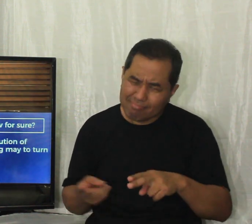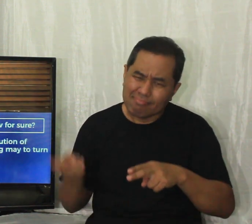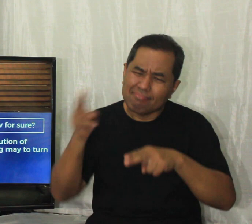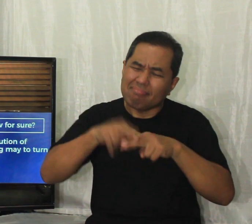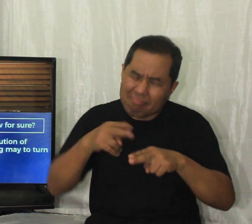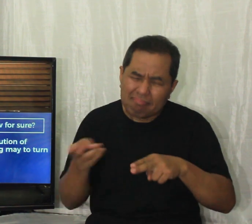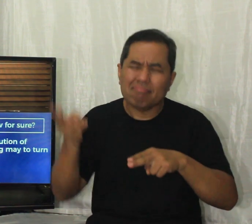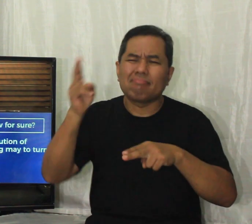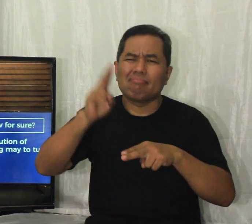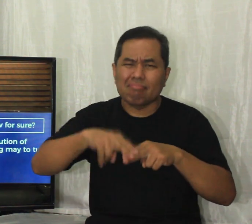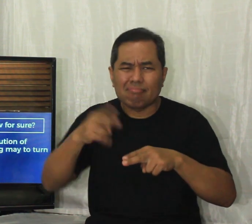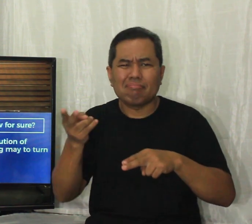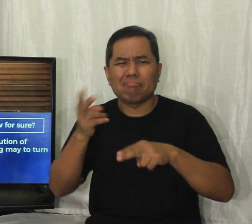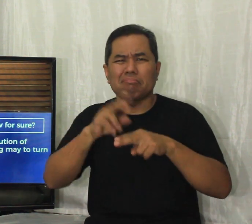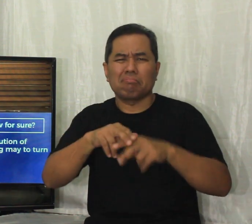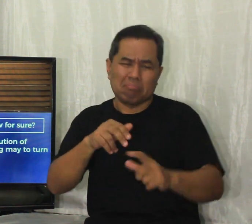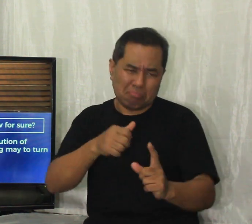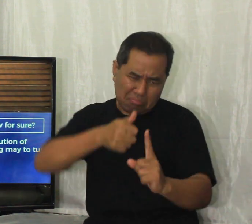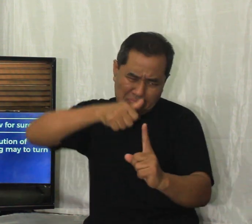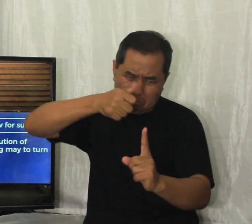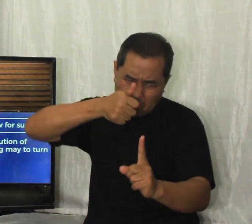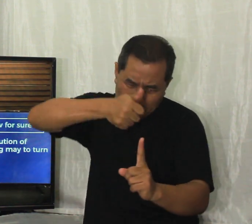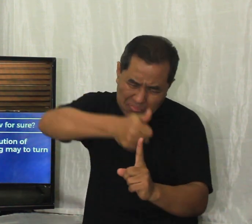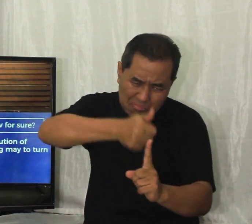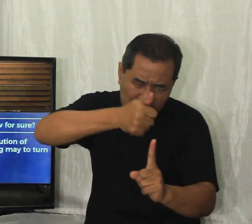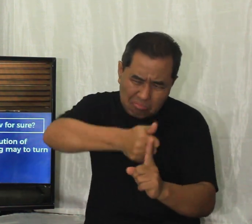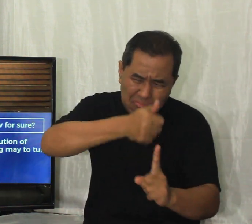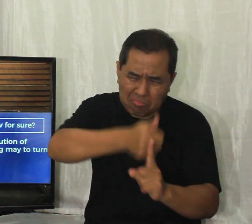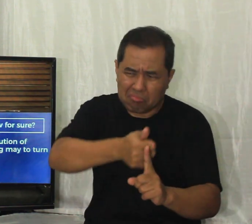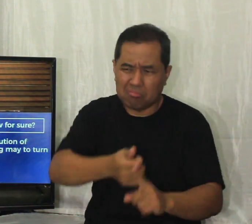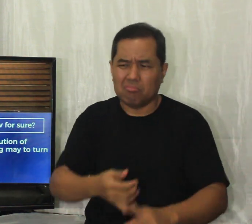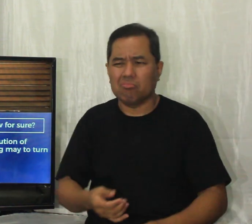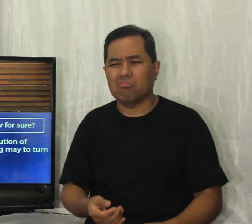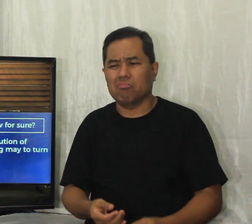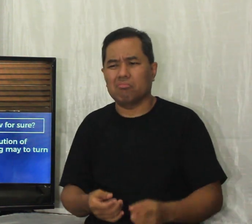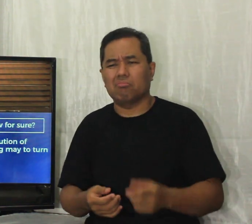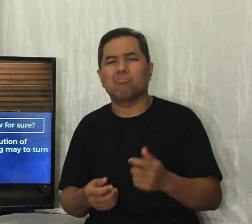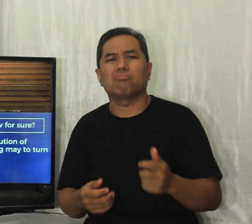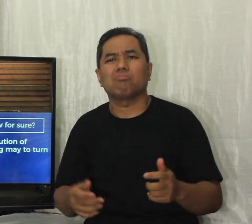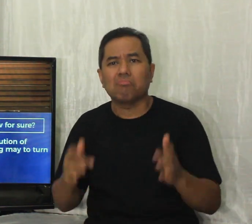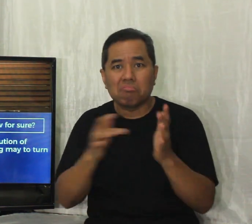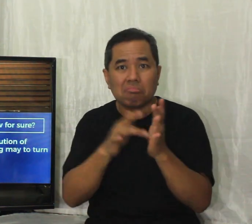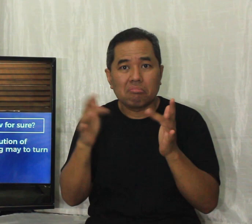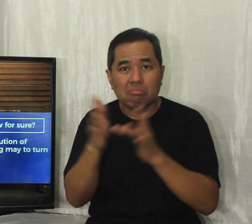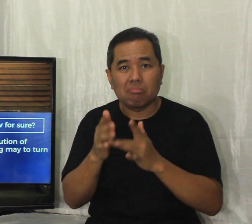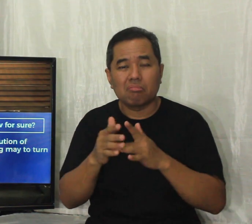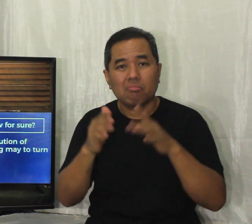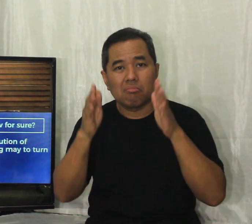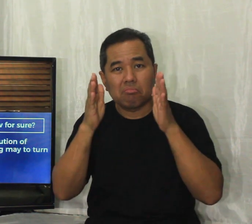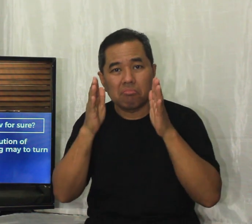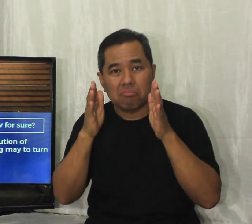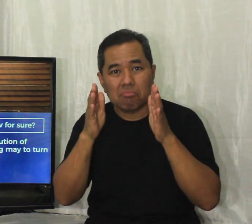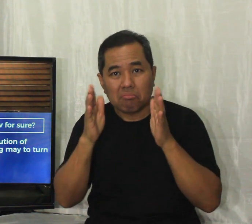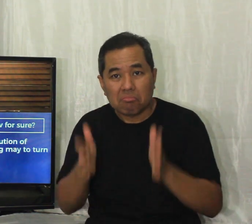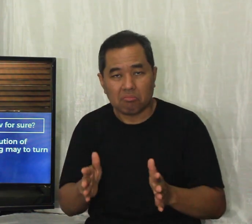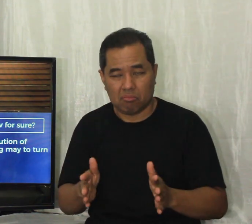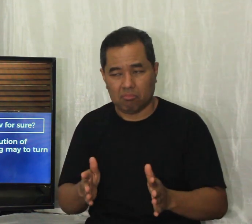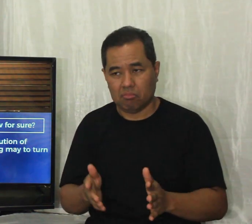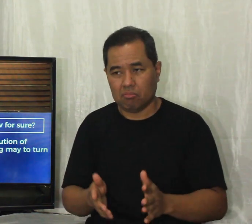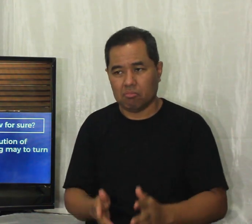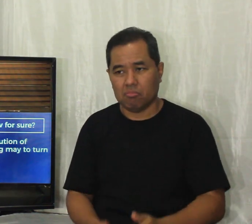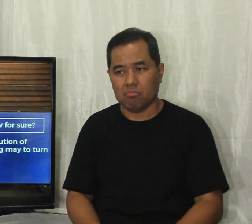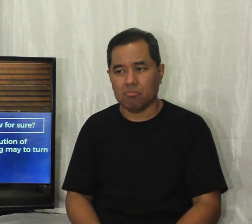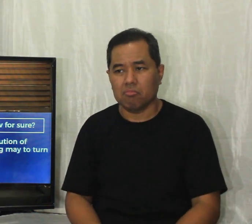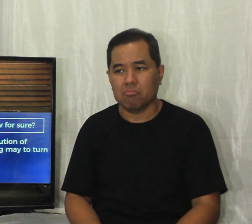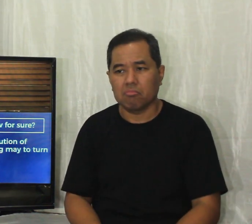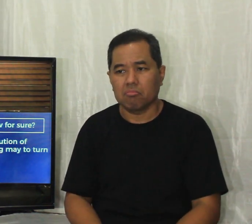world. Again, because there are many Christians around the world, there is also an increase of persecution towards these Christians. But one